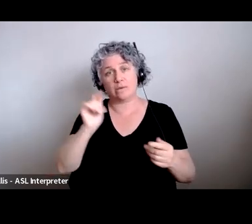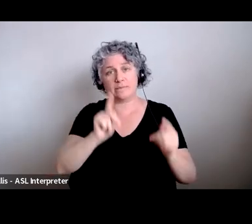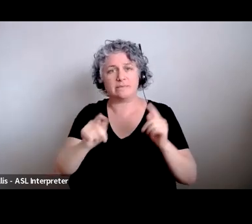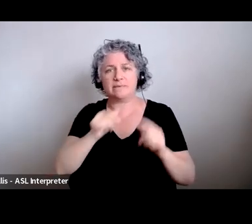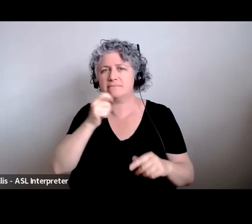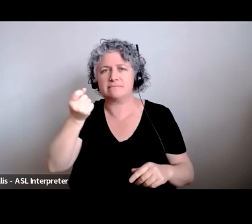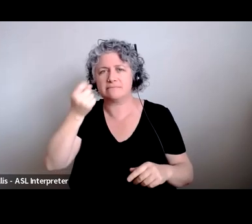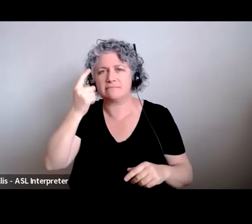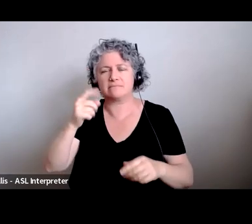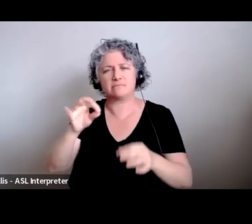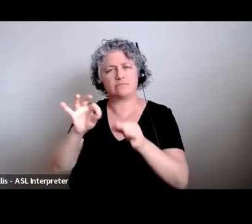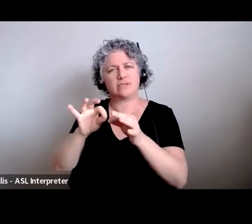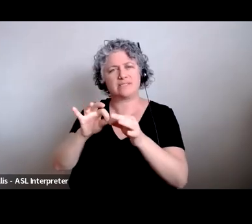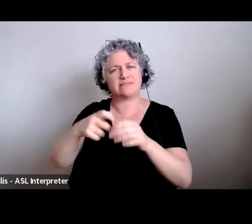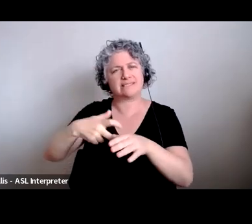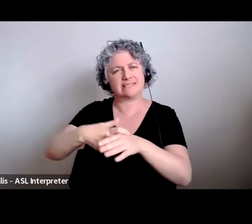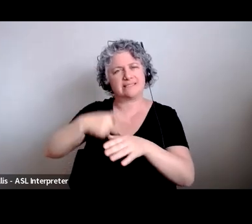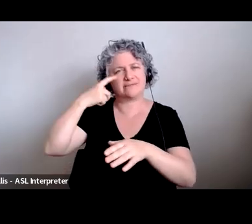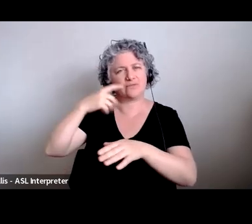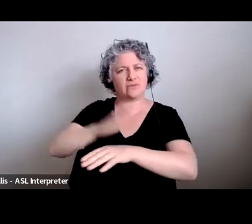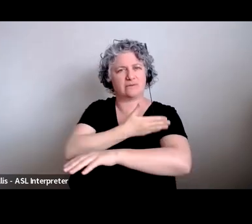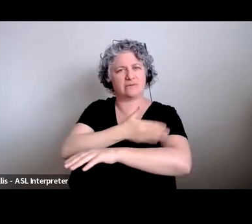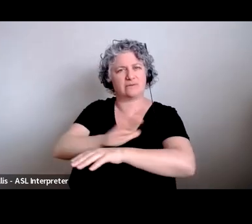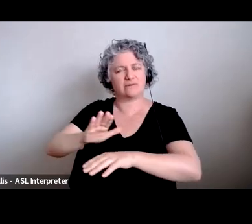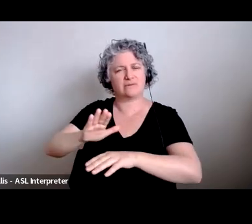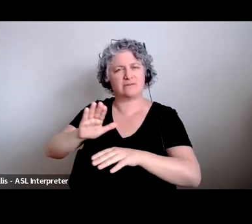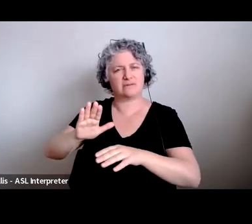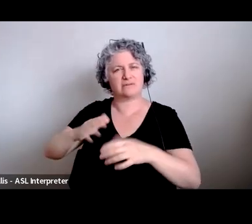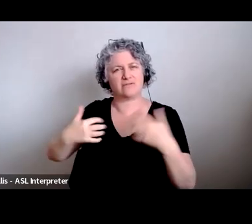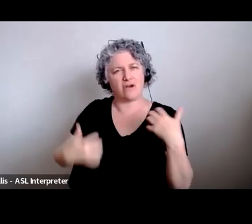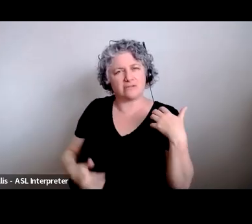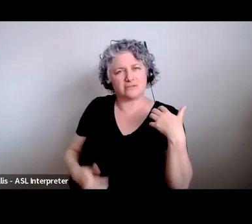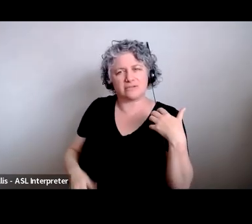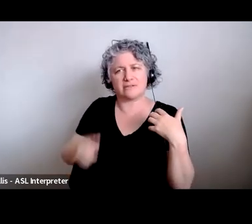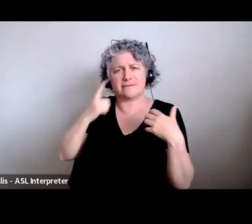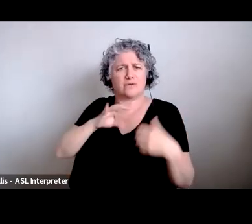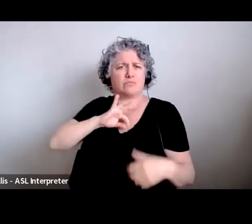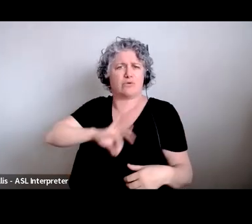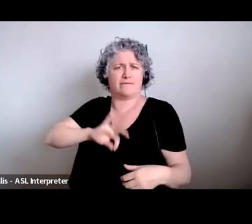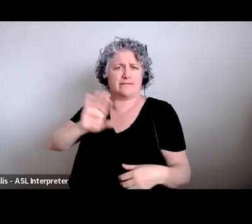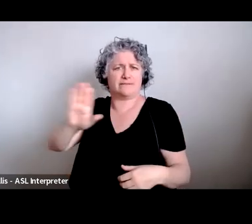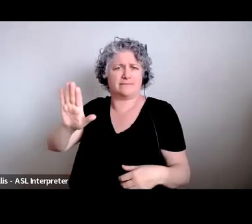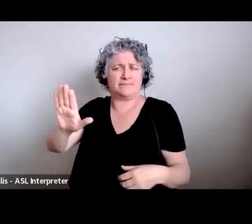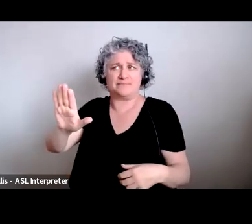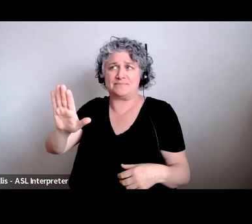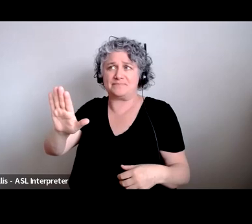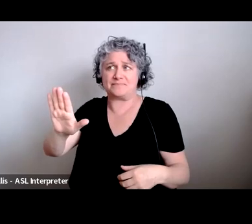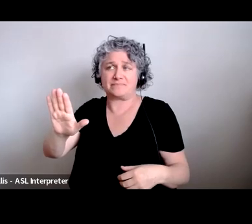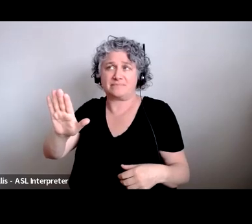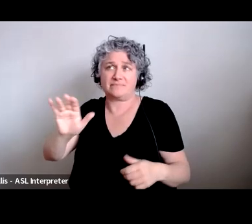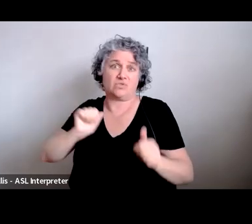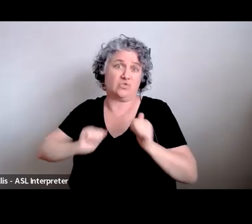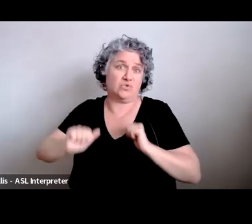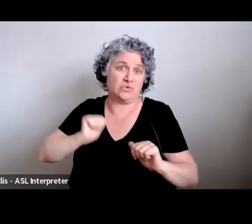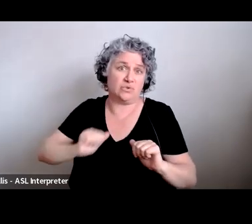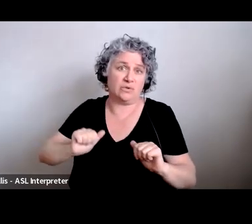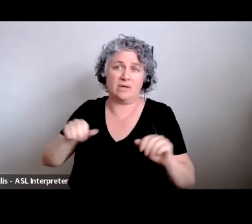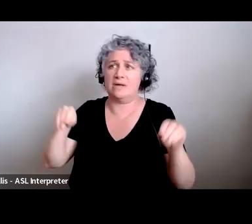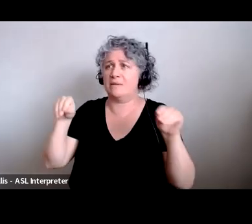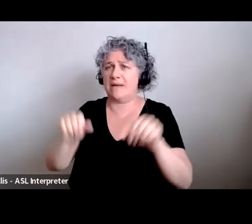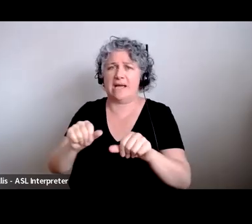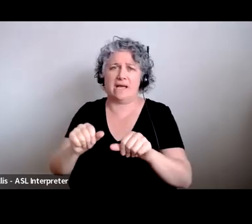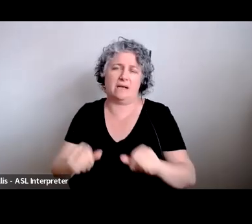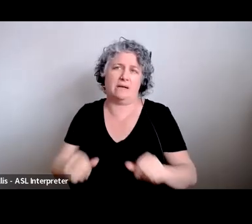concert ticket is a for-profit situation where that price doesn't pay, the show is paid for 100